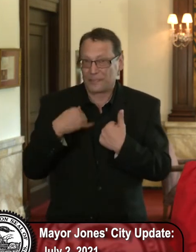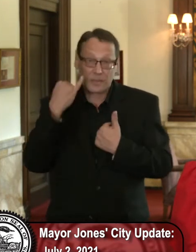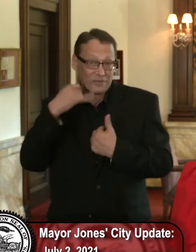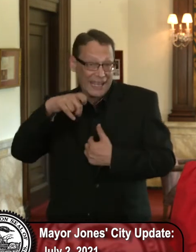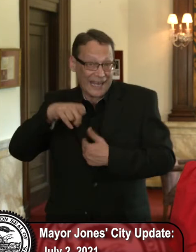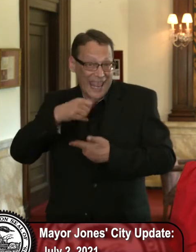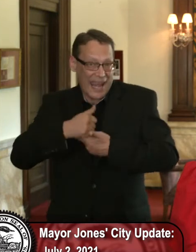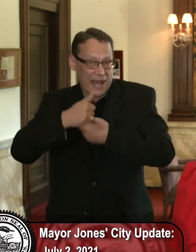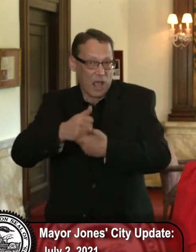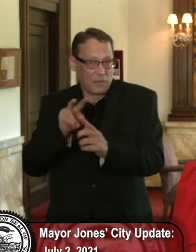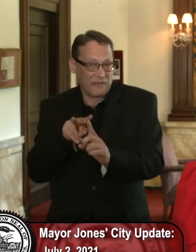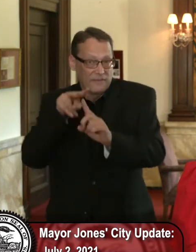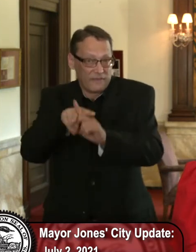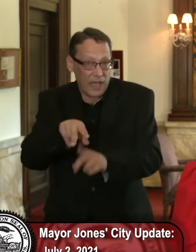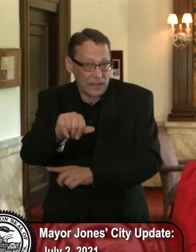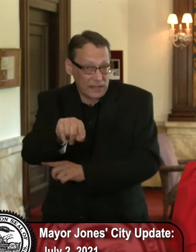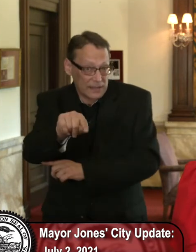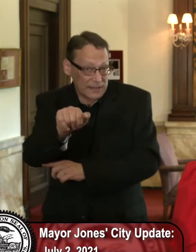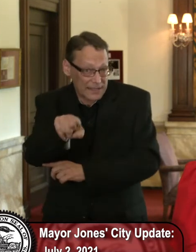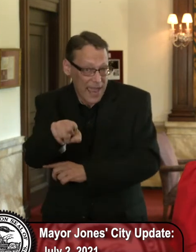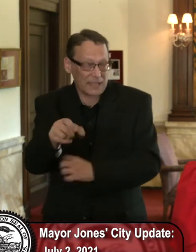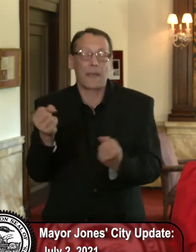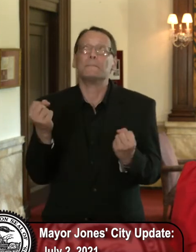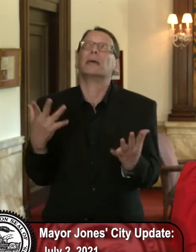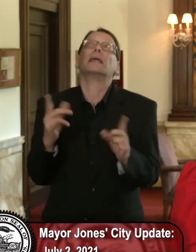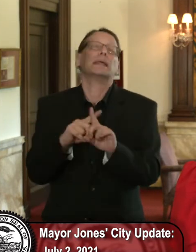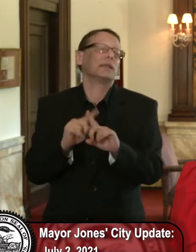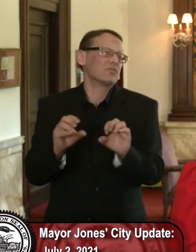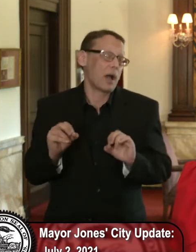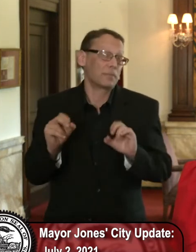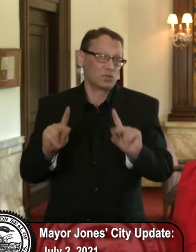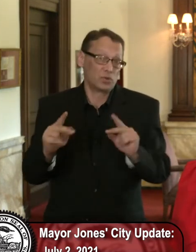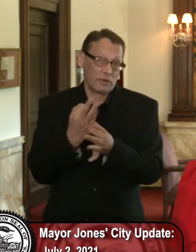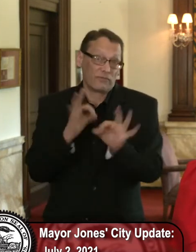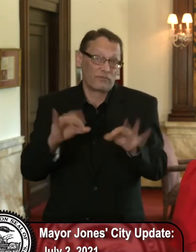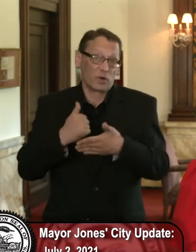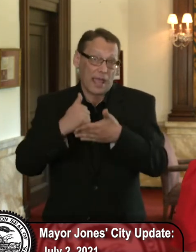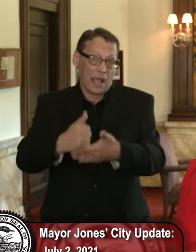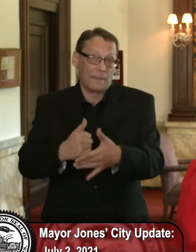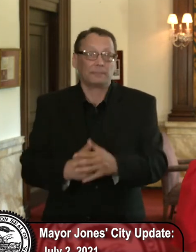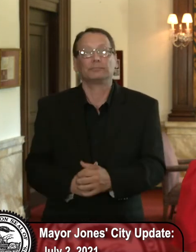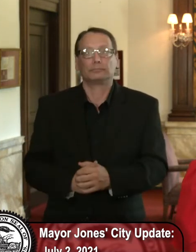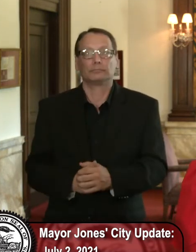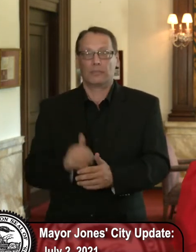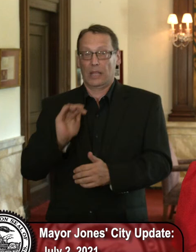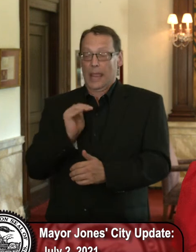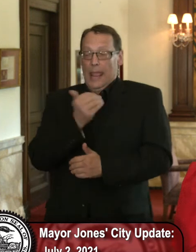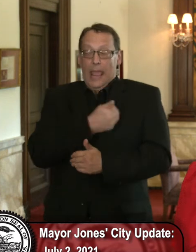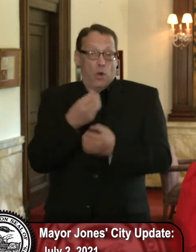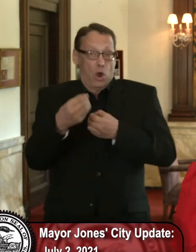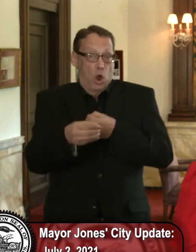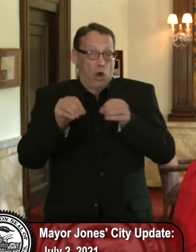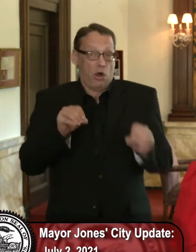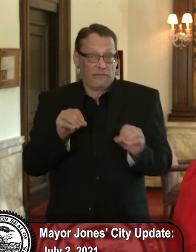help filing your taxes, there are many opportunities to still get free assistance in the coming week. Our office is partnering